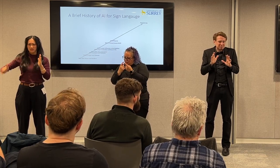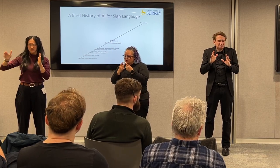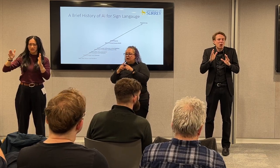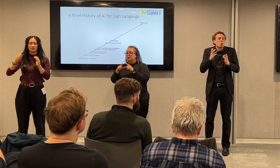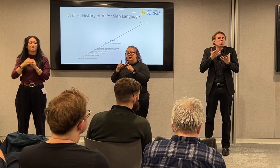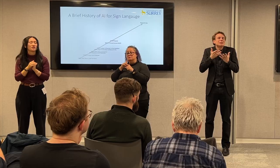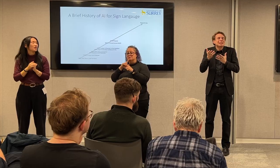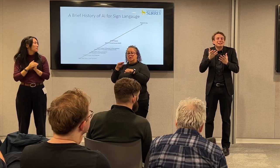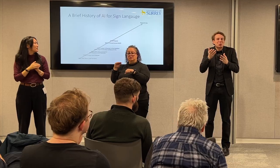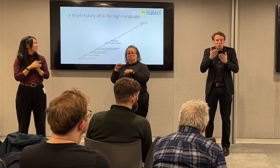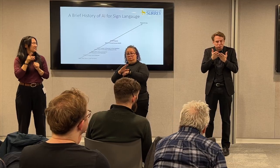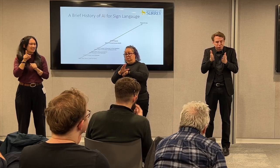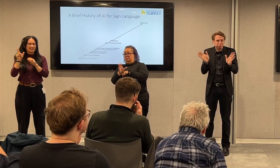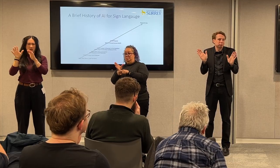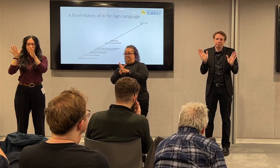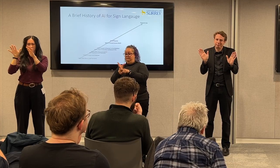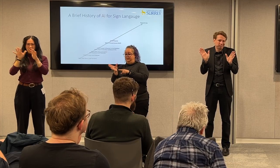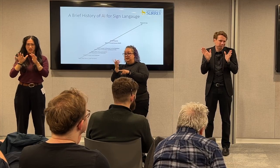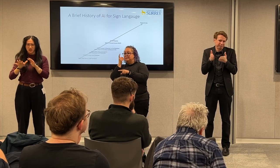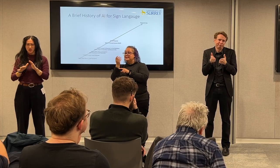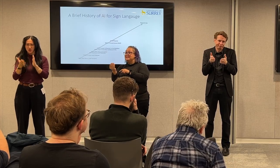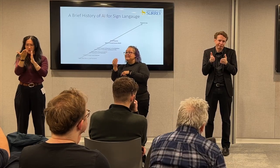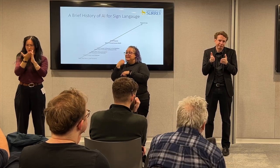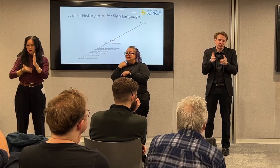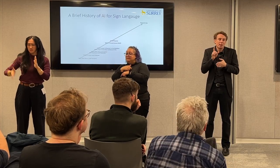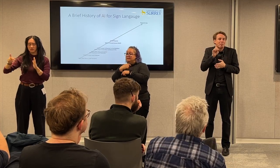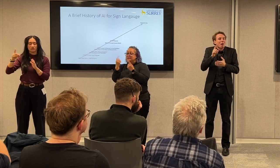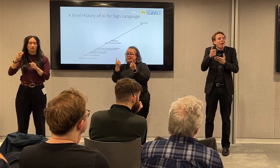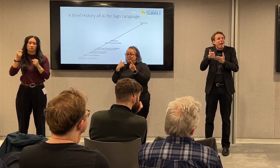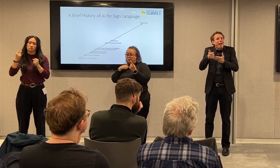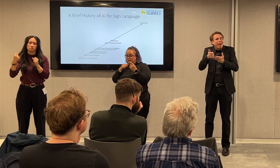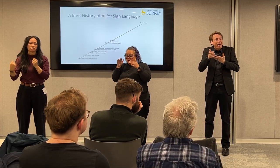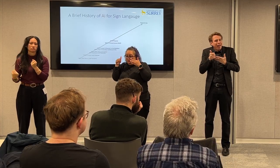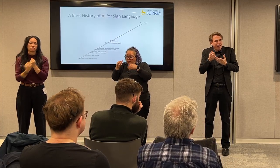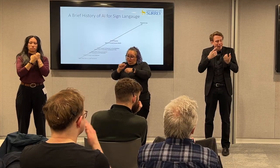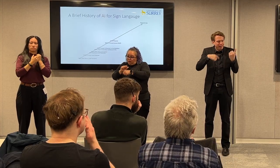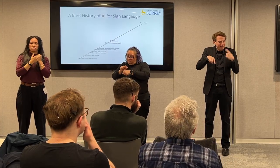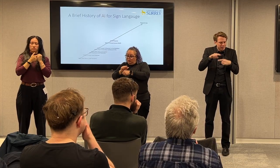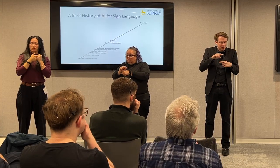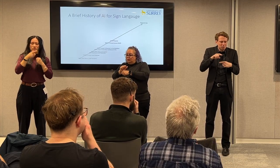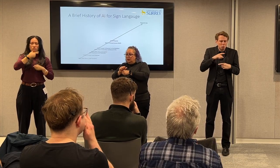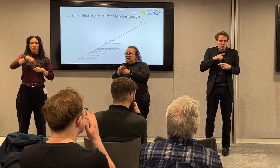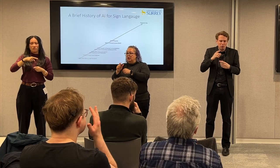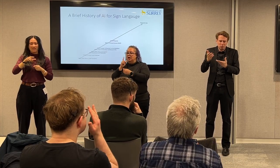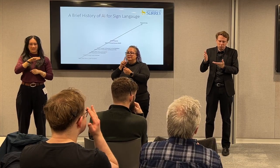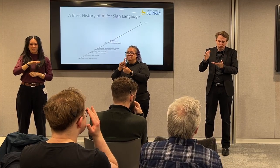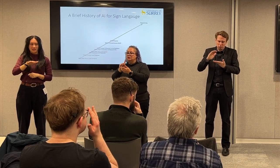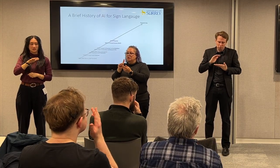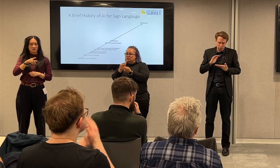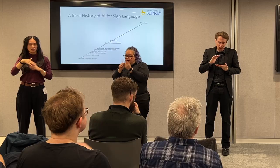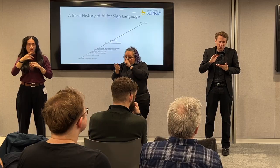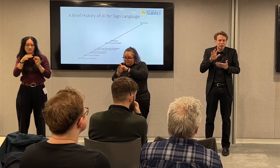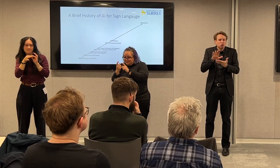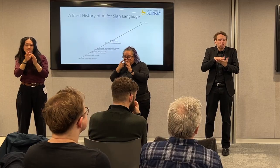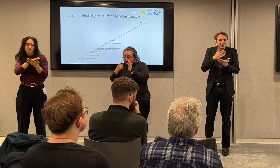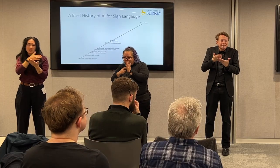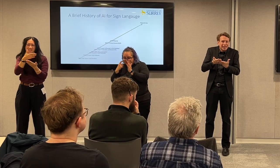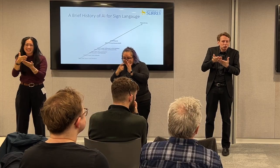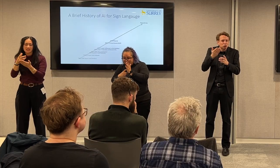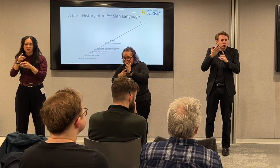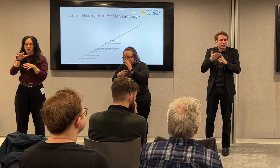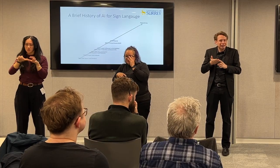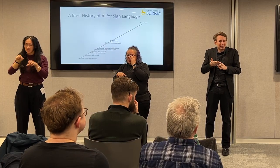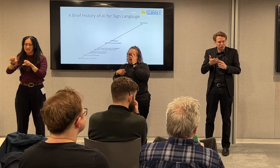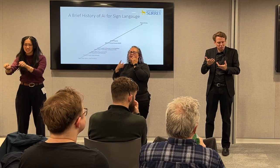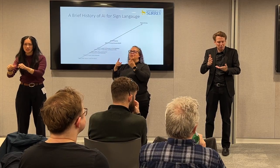the field because it gave us something that we could work on in terms of translation recognition. I remember, I mean, when it was